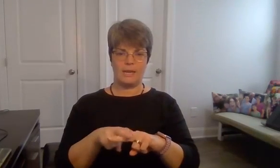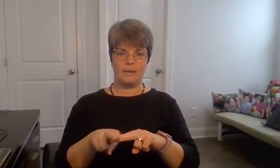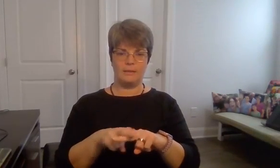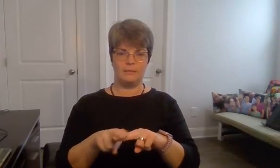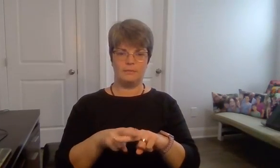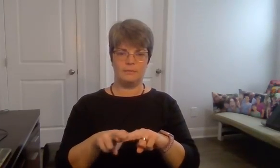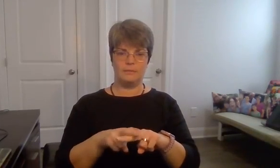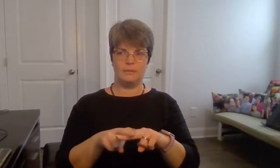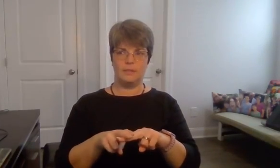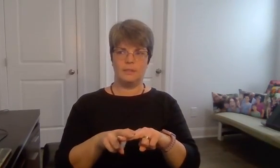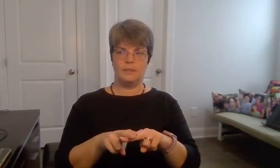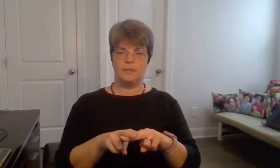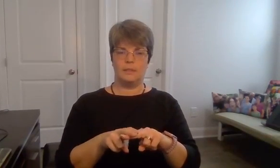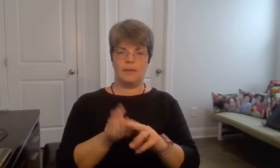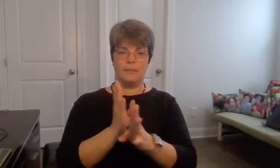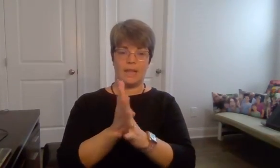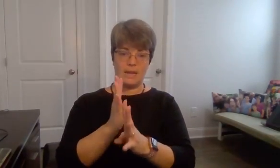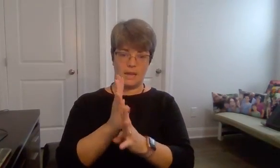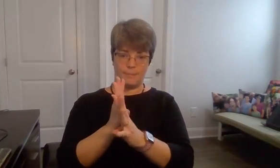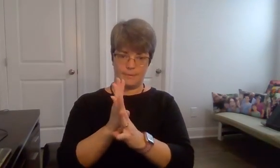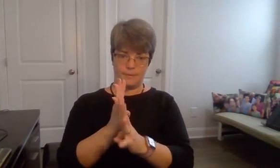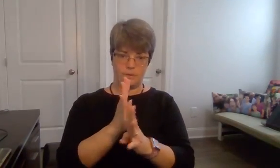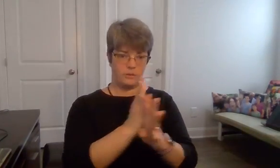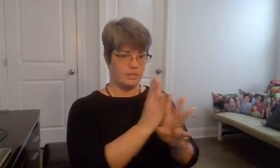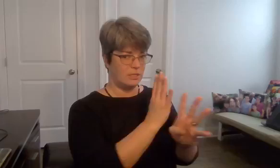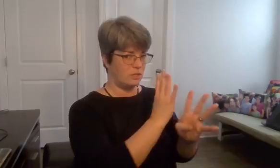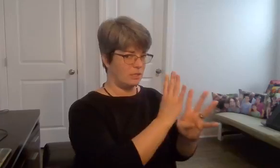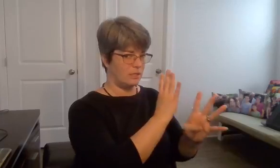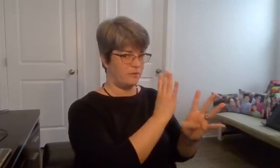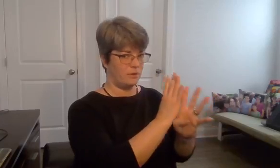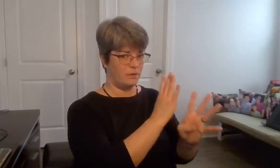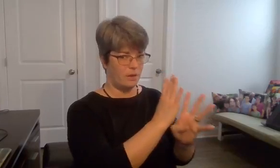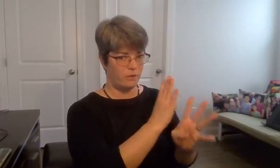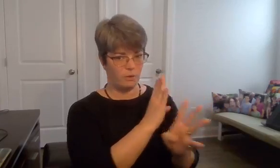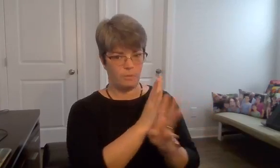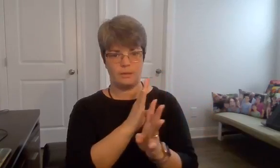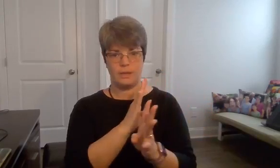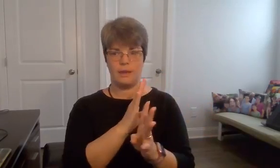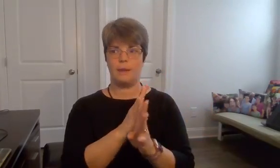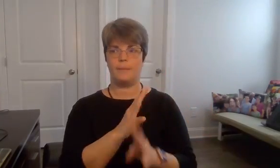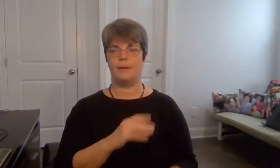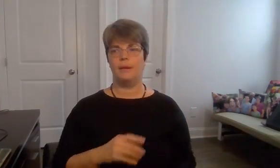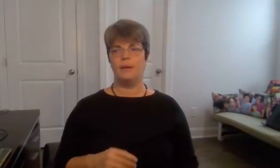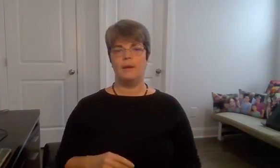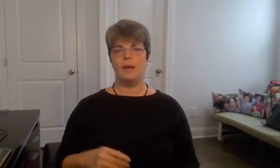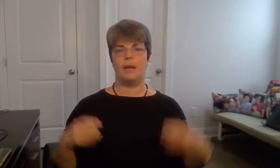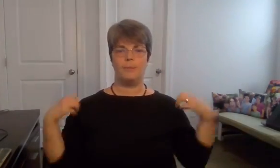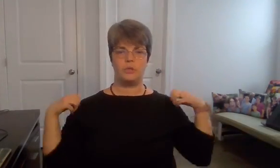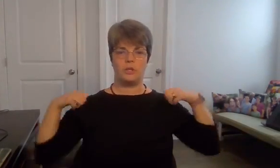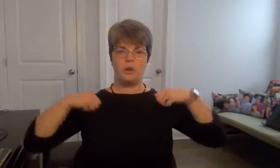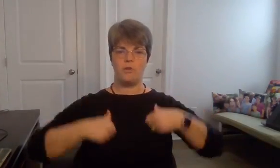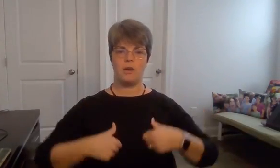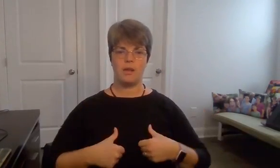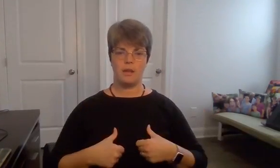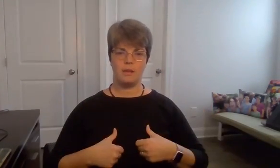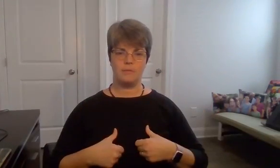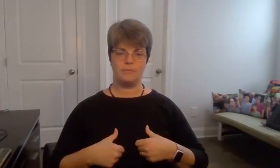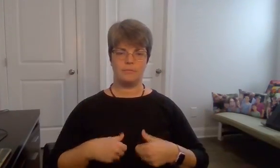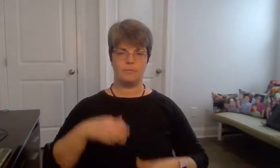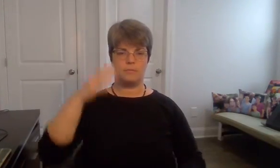Train. Line up. So transitions, if you have a group, line up. Put your coat on. Put